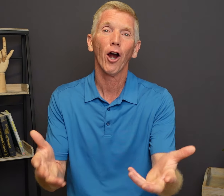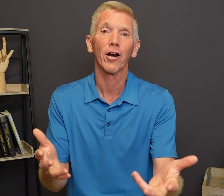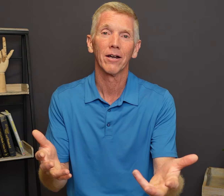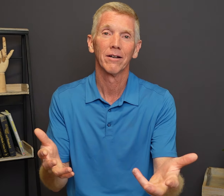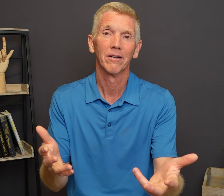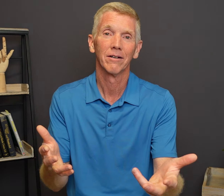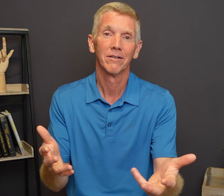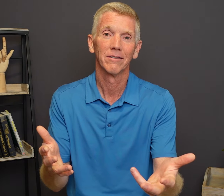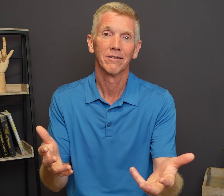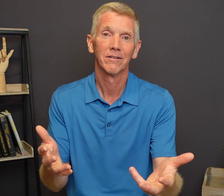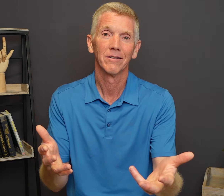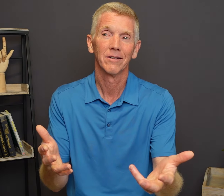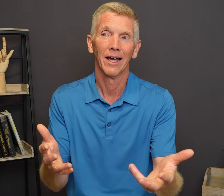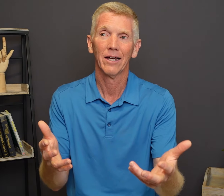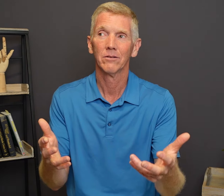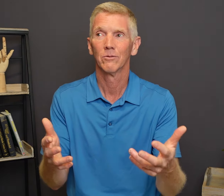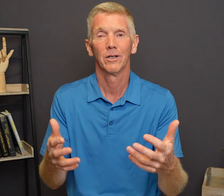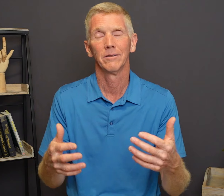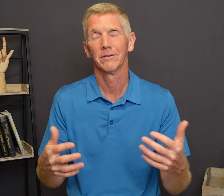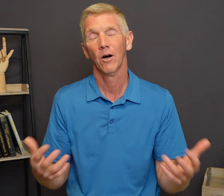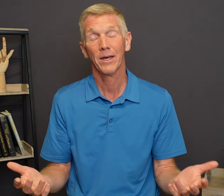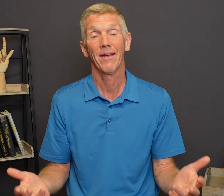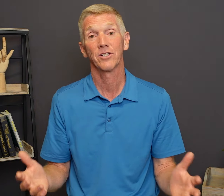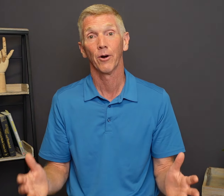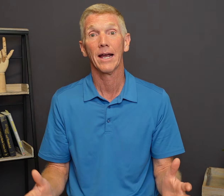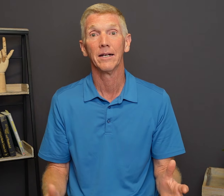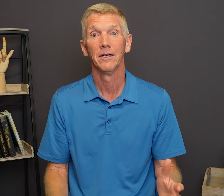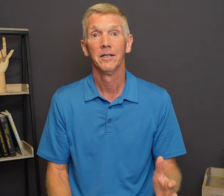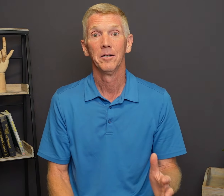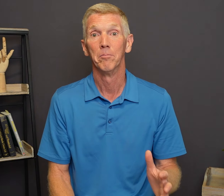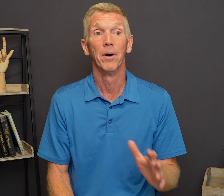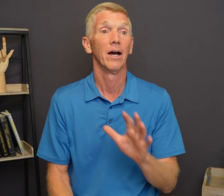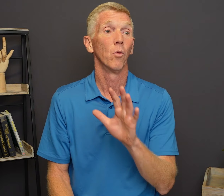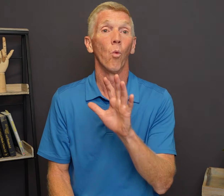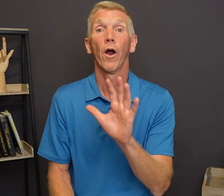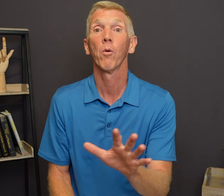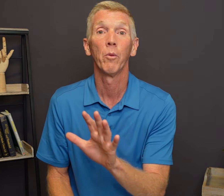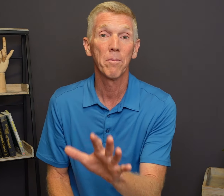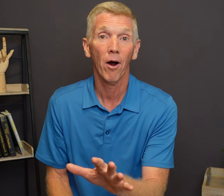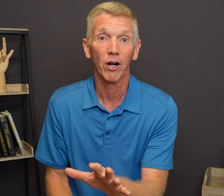park. Okay, well, okay, that's great, but where will we park?